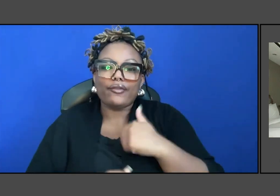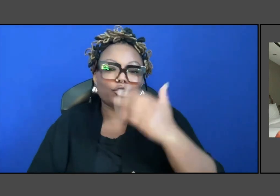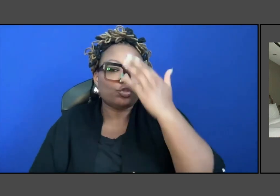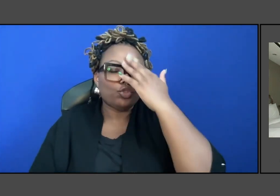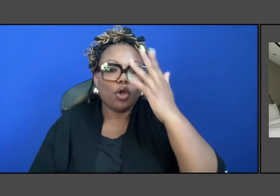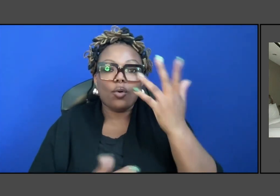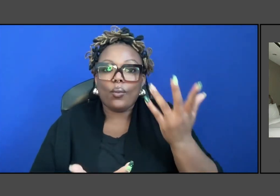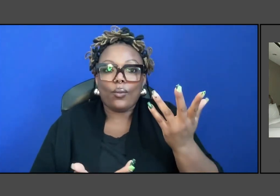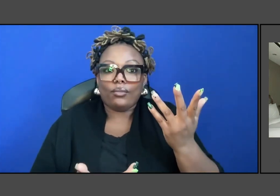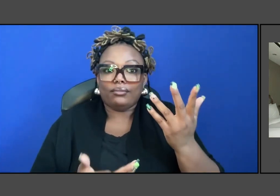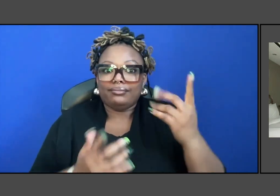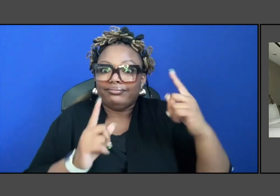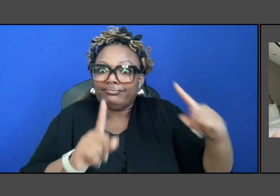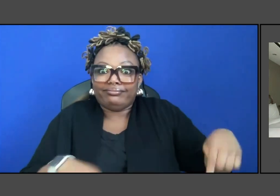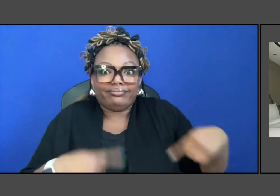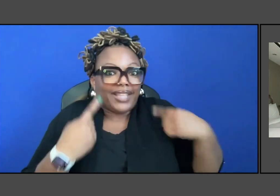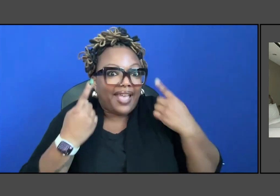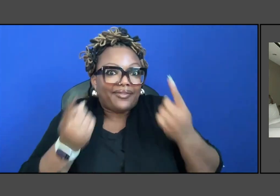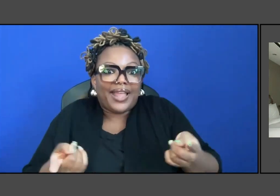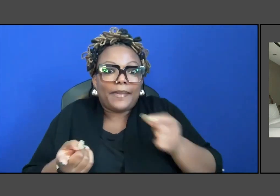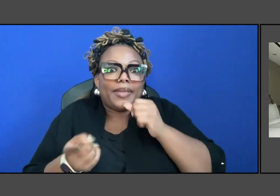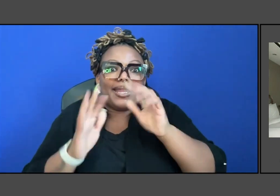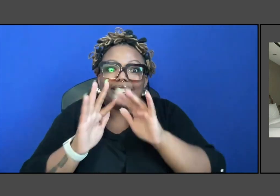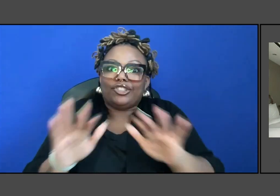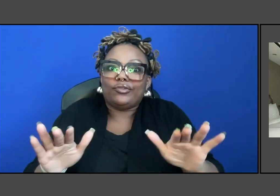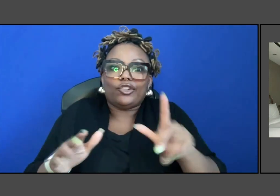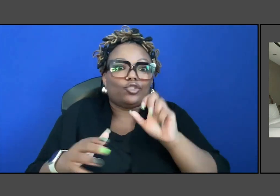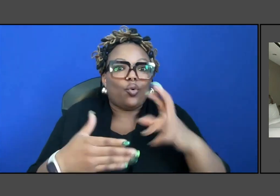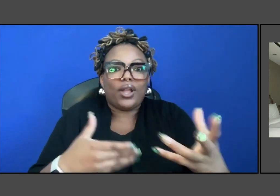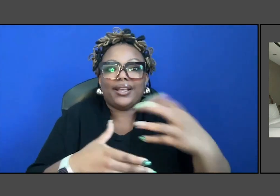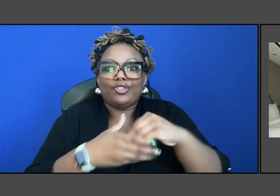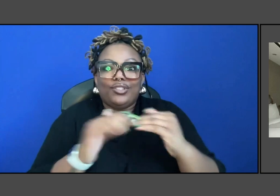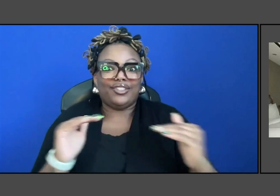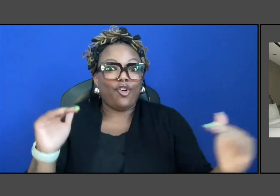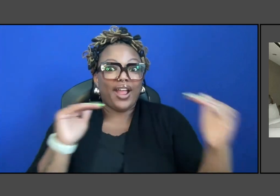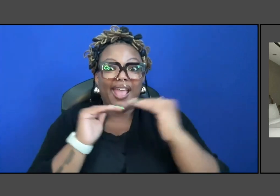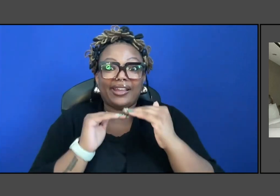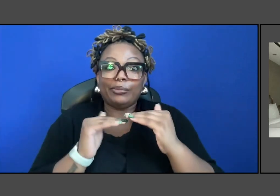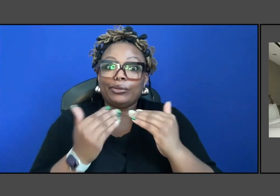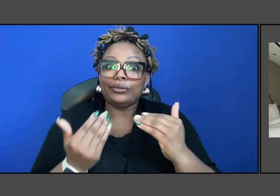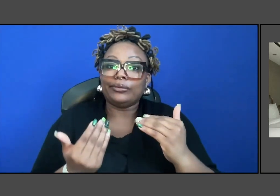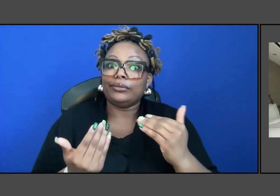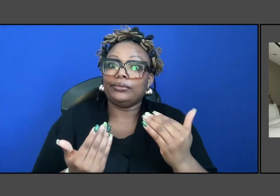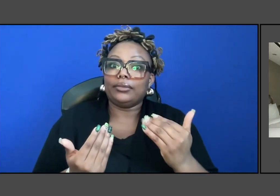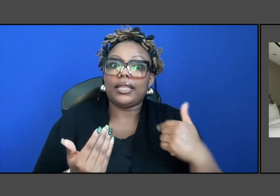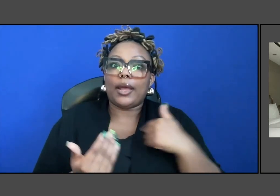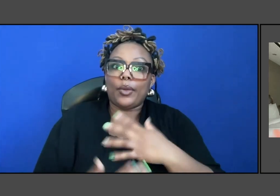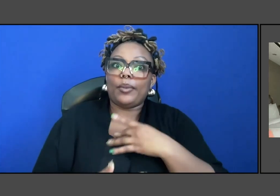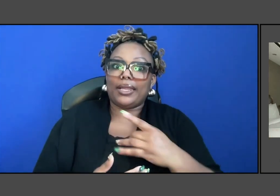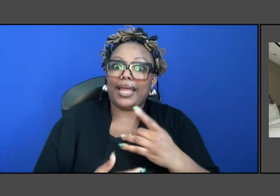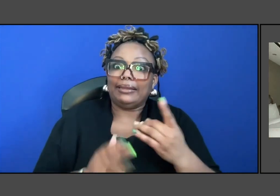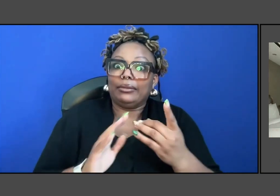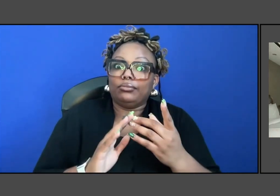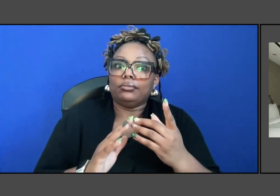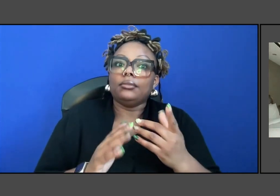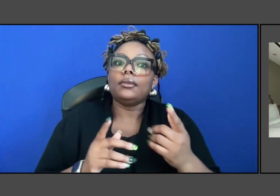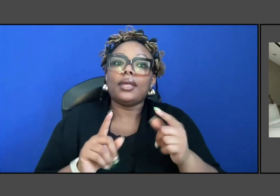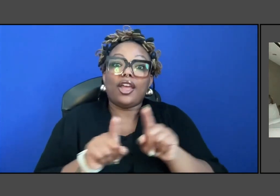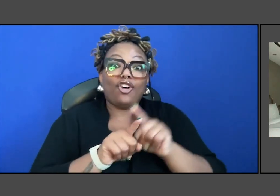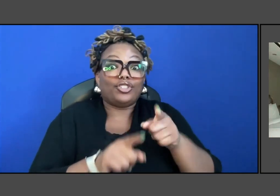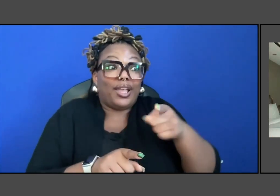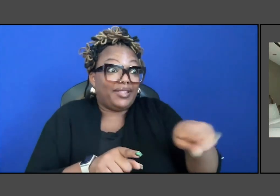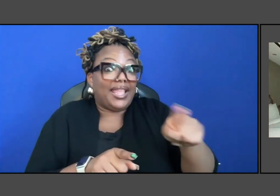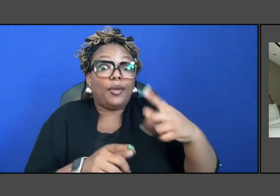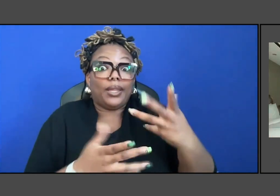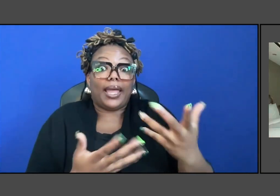have not been as diverse or inclusive or equitable as we would like them to be, and sometimes as they would like to be, right? And